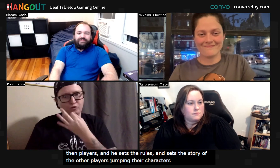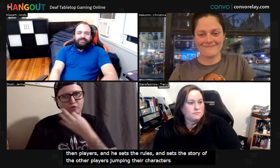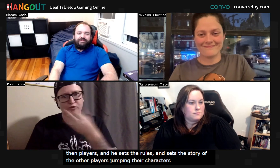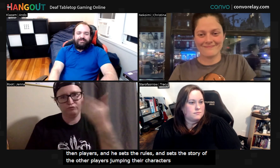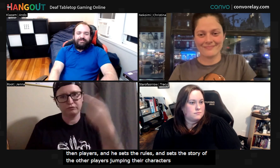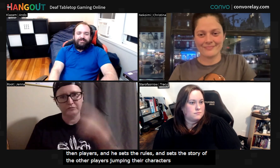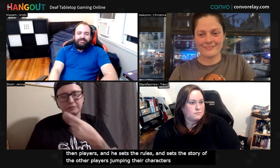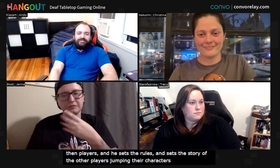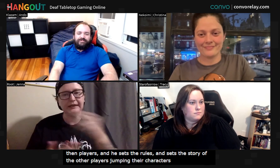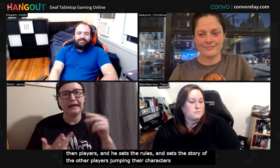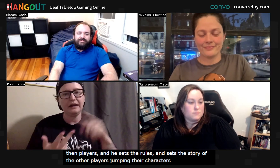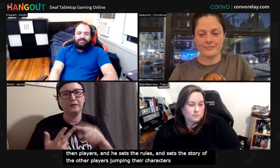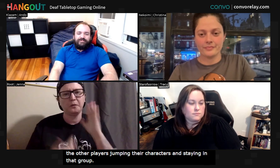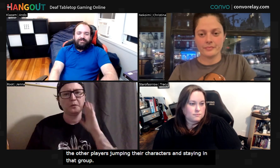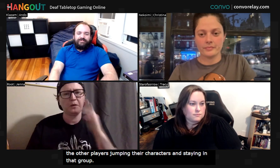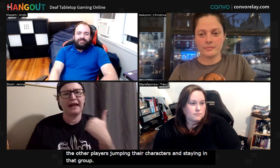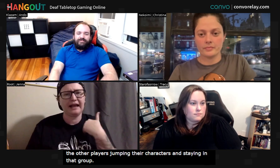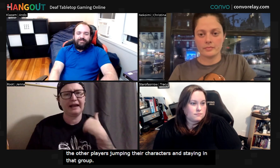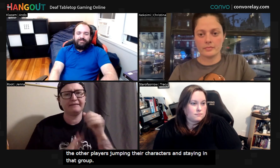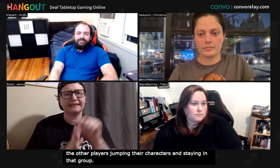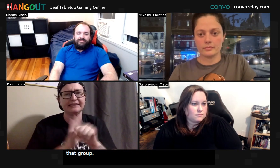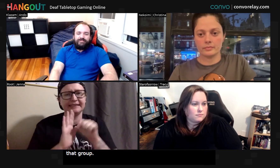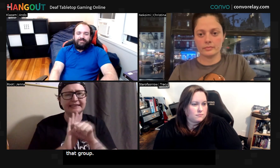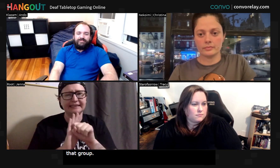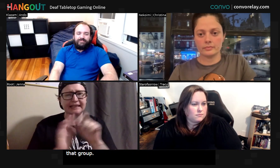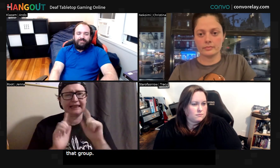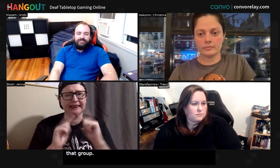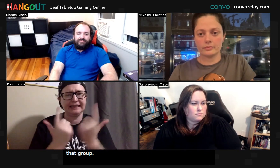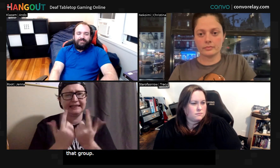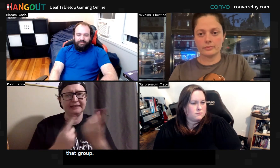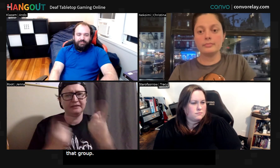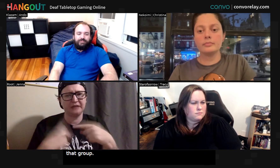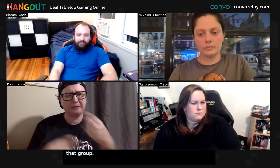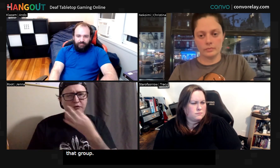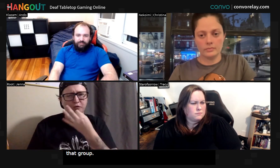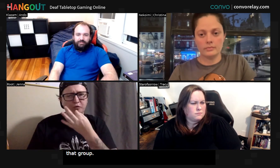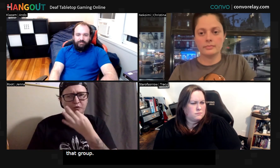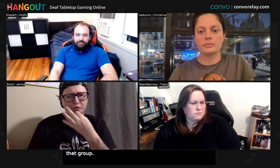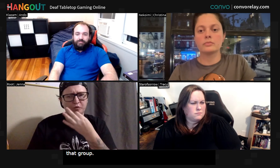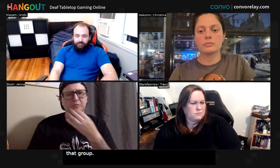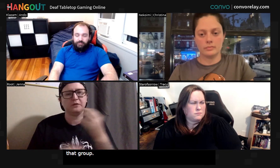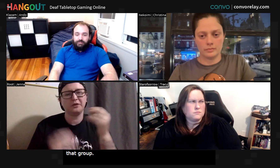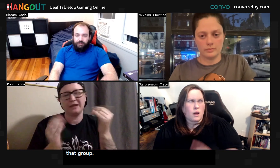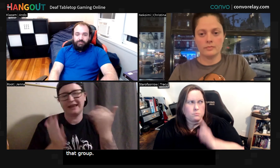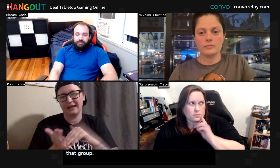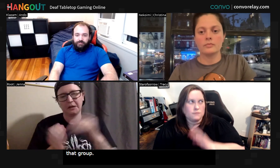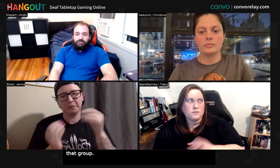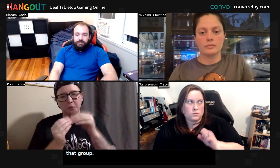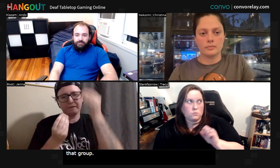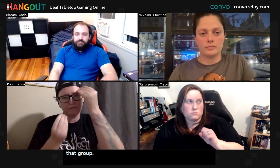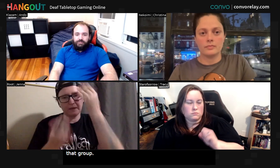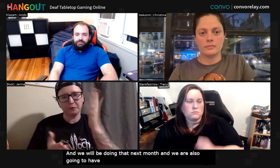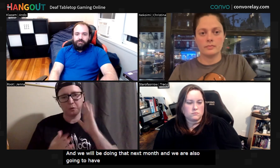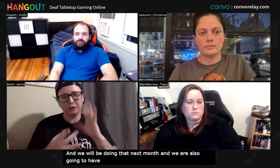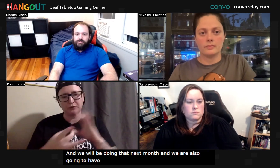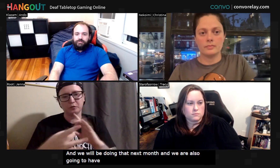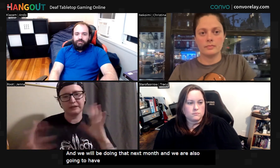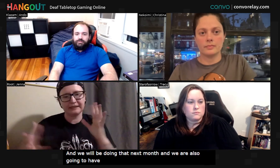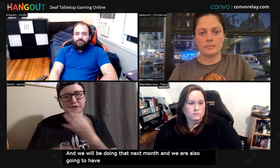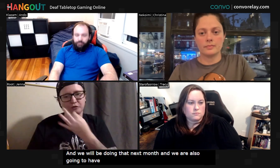Yeah, that's right. And we'll be doing that next month, and then we're also going to have seasonal leagues coming up soon. And again, and that's more information